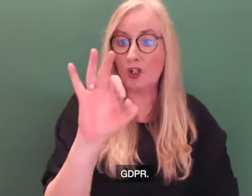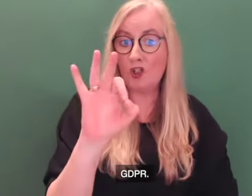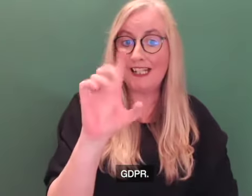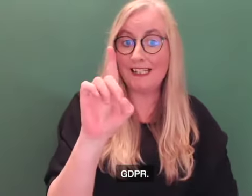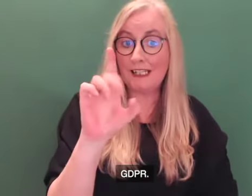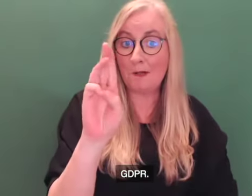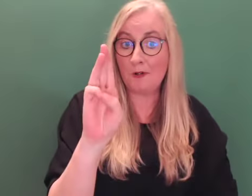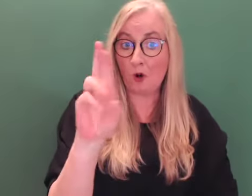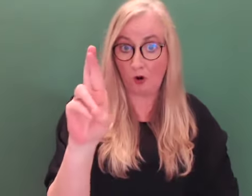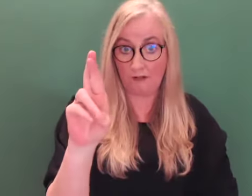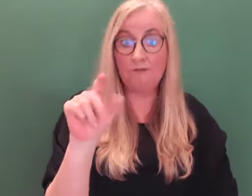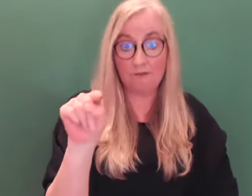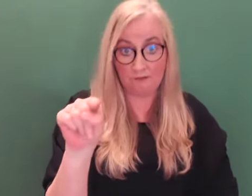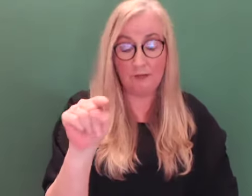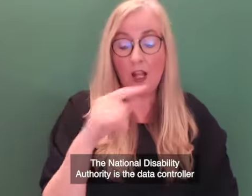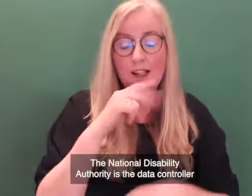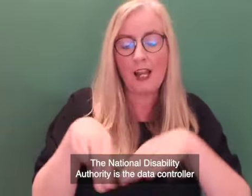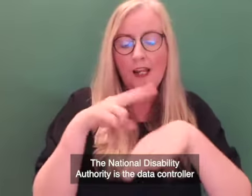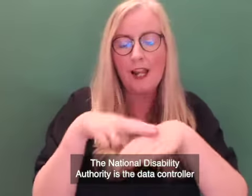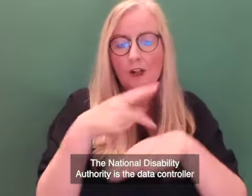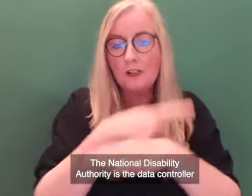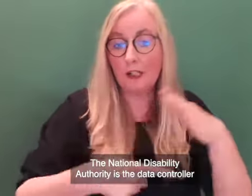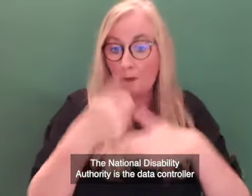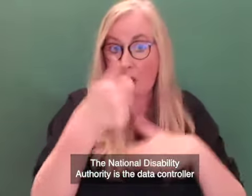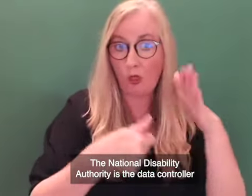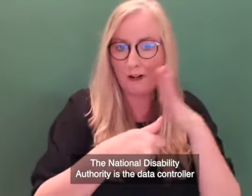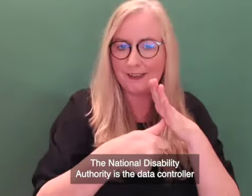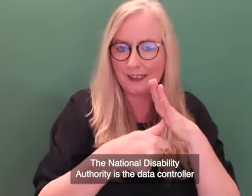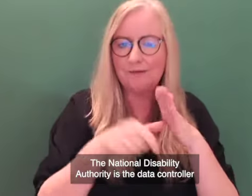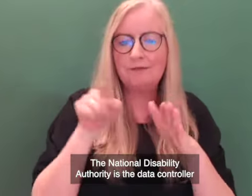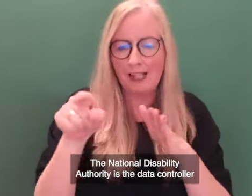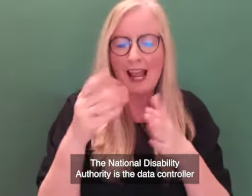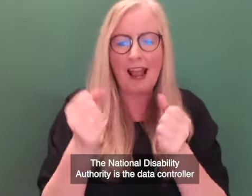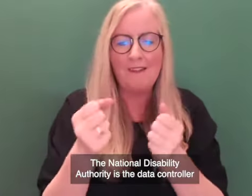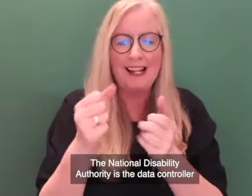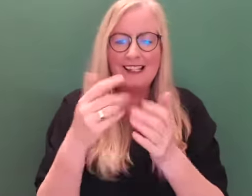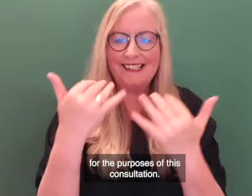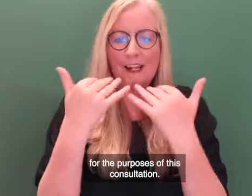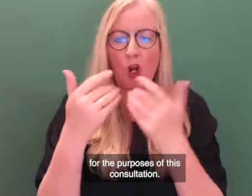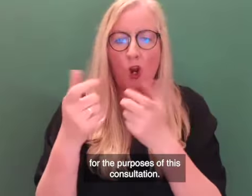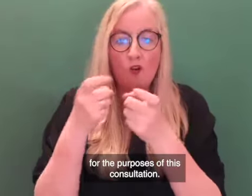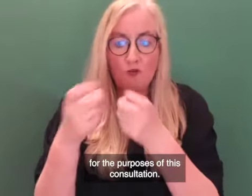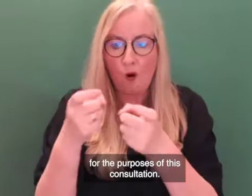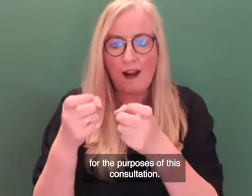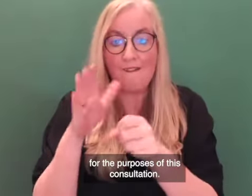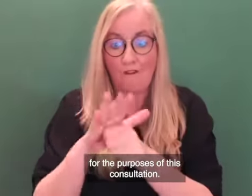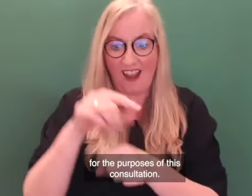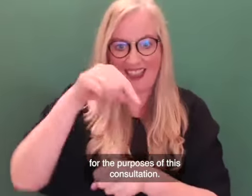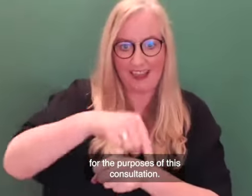GDPR. The National Disability Authority is the data controller for the purposes of this